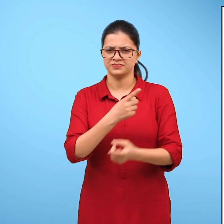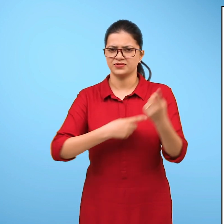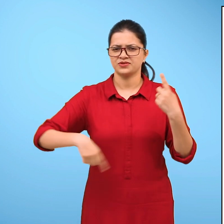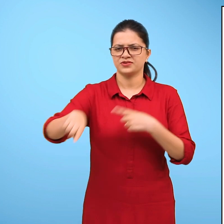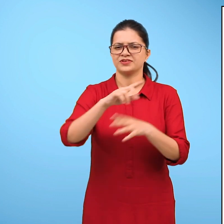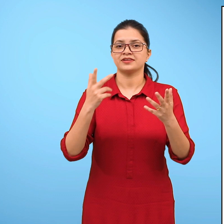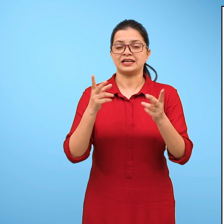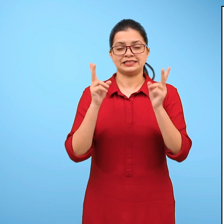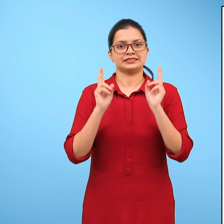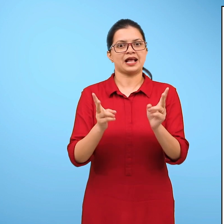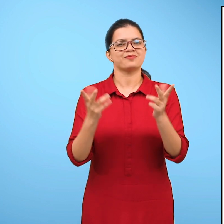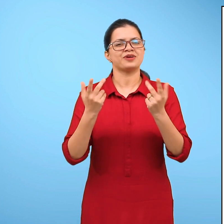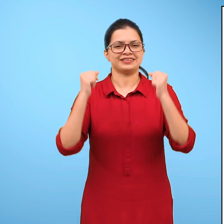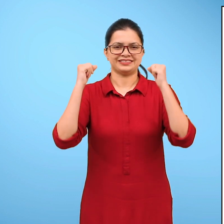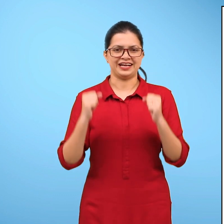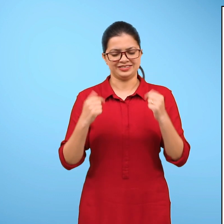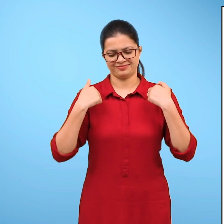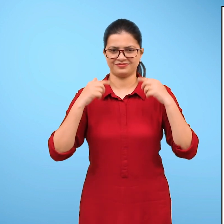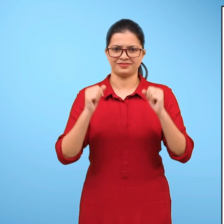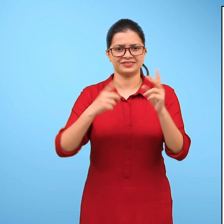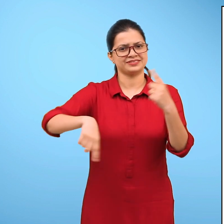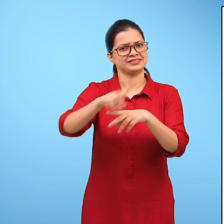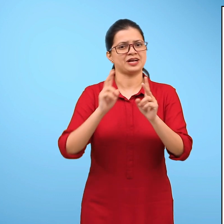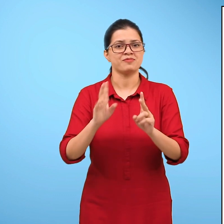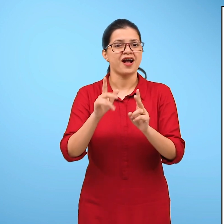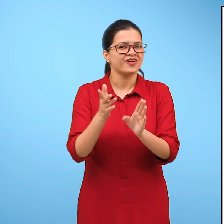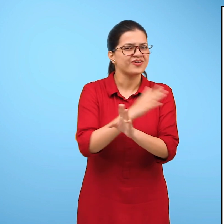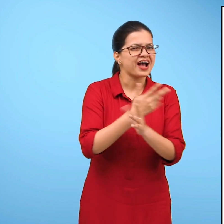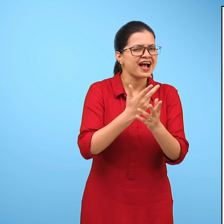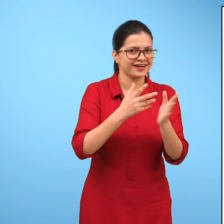Different parts of your body move while you remain at the same place.